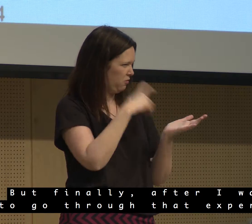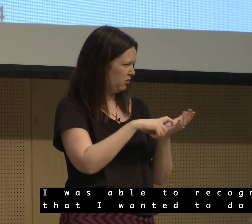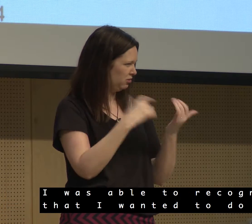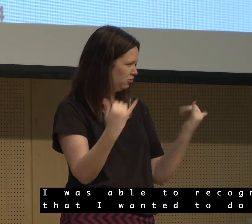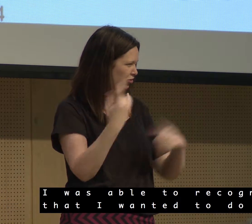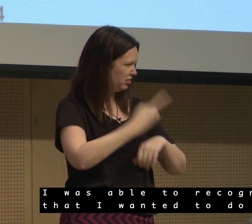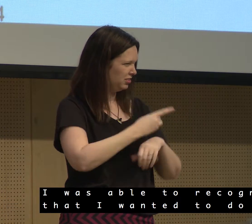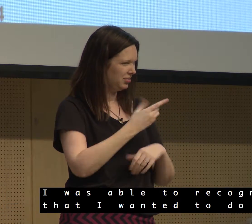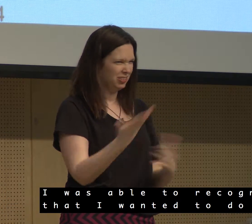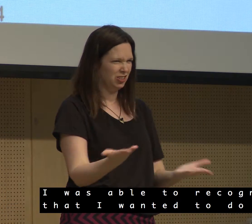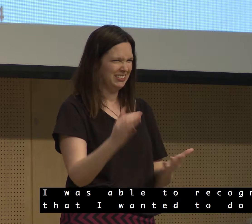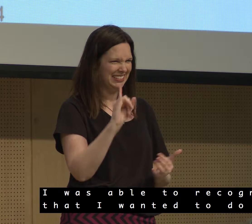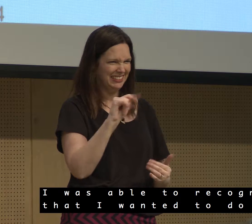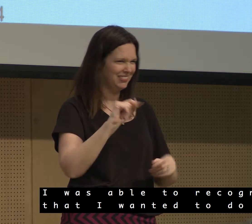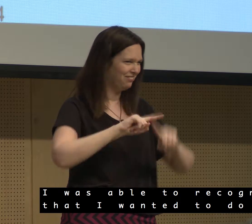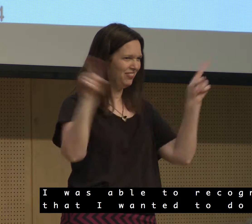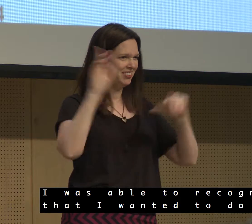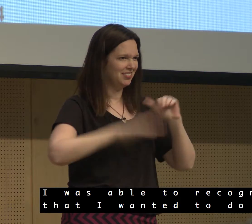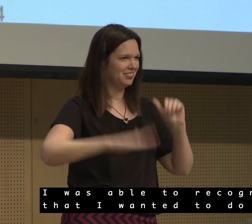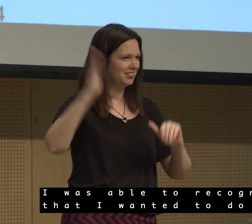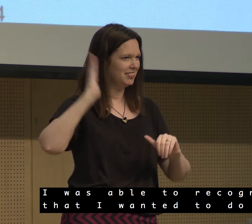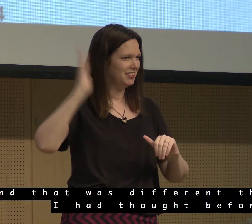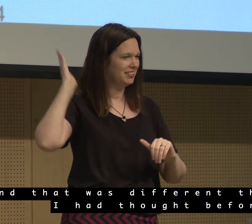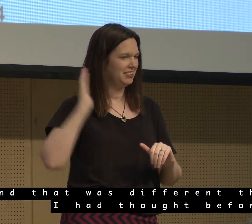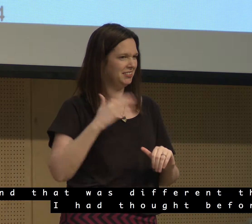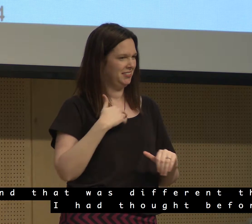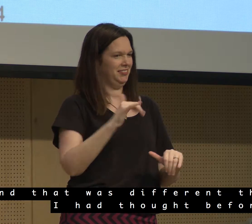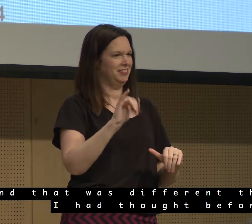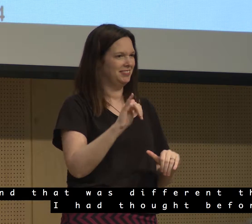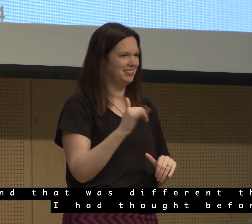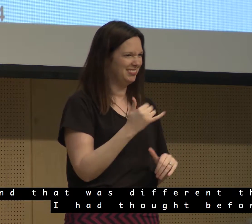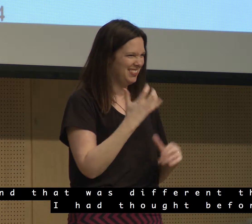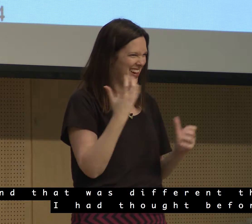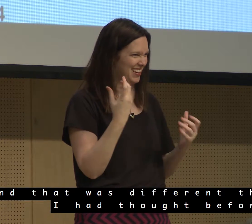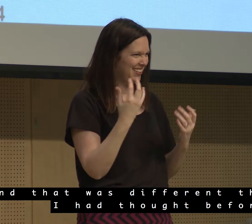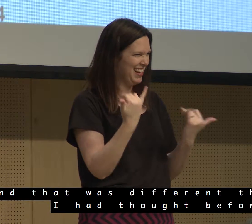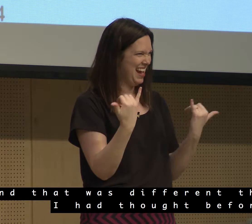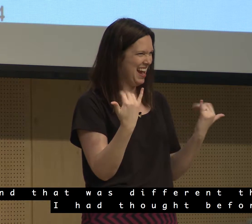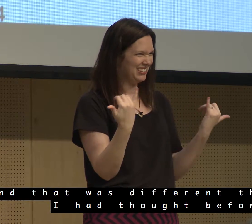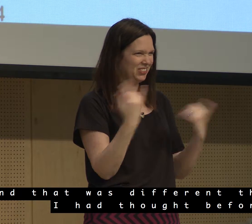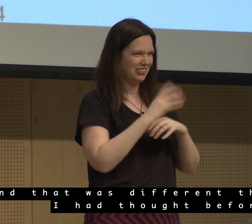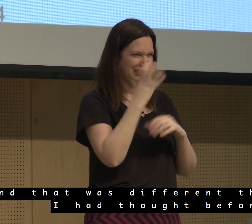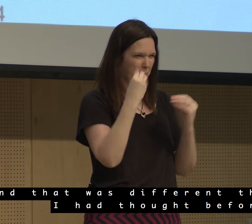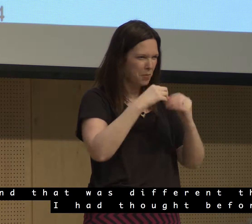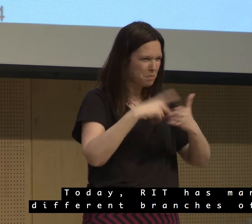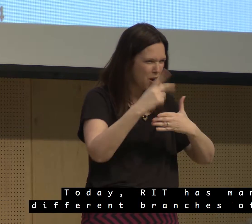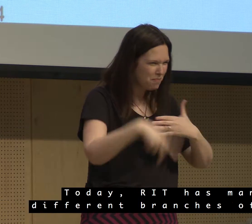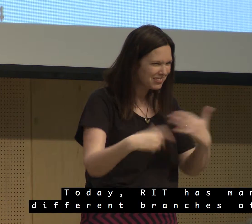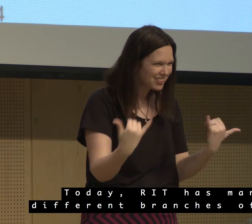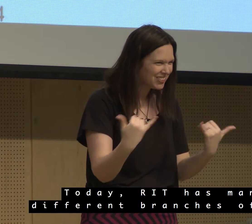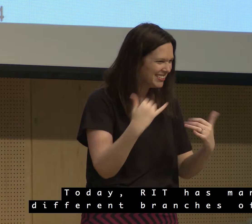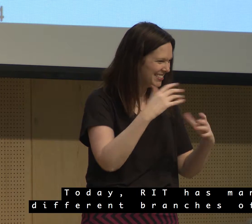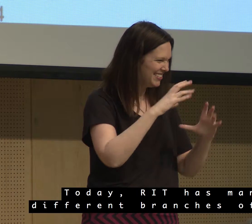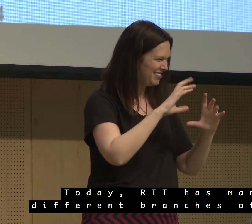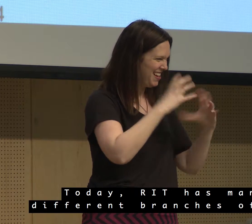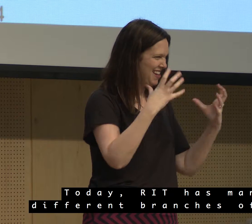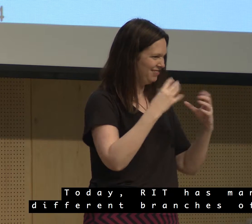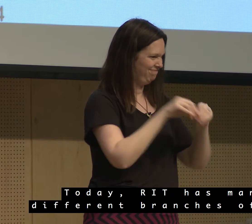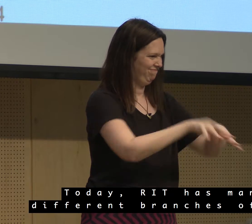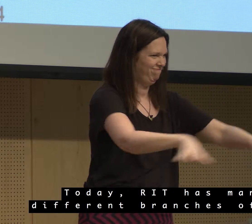experience, I was able to recognize that I wanted to do IT. And that was different than what I had thought before. Today, RIT has